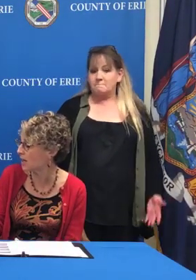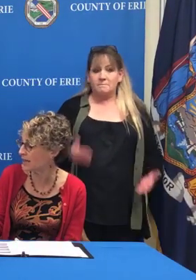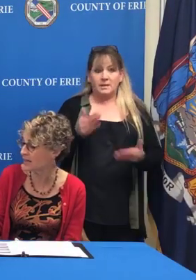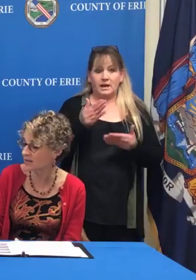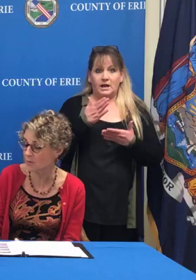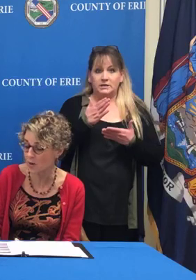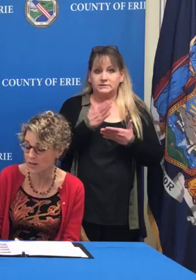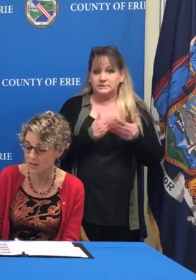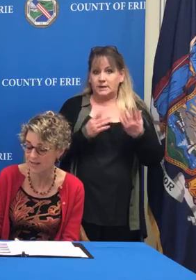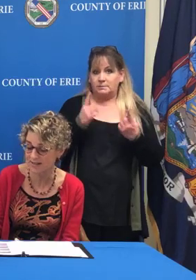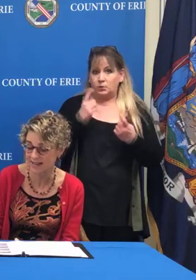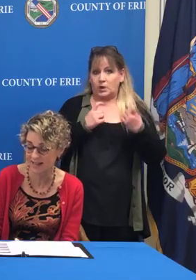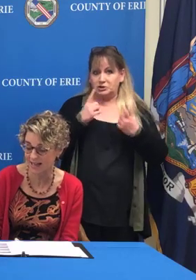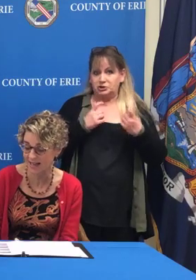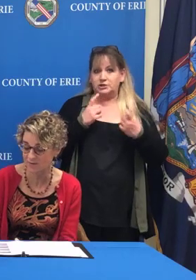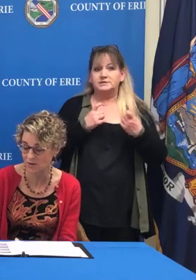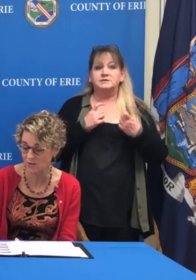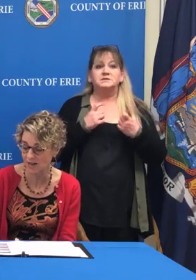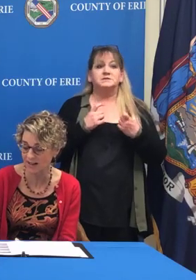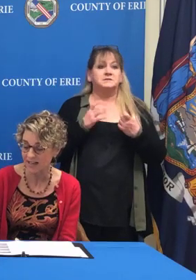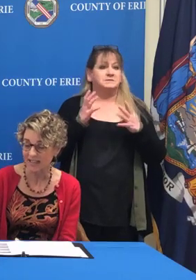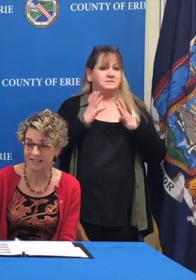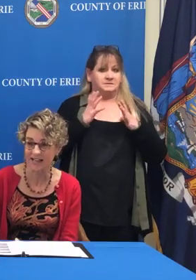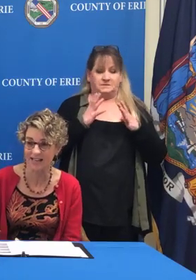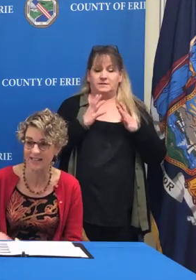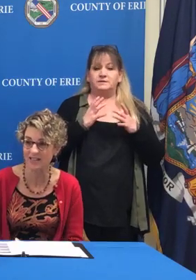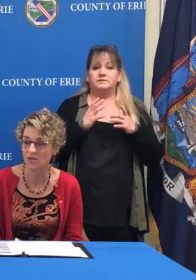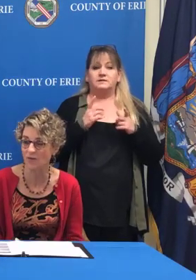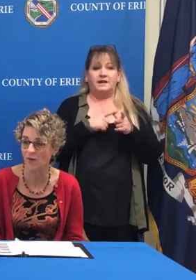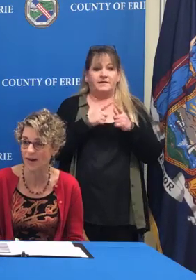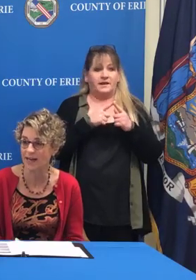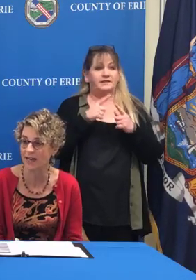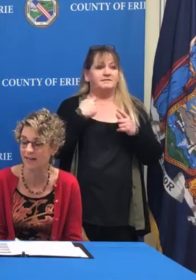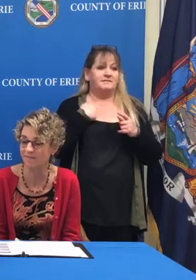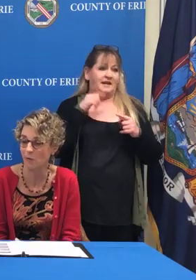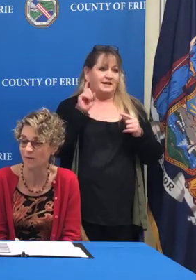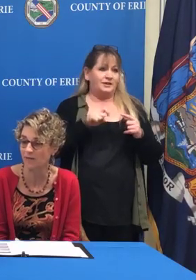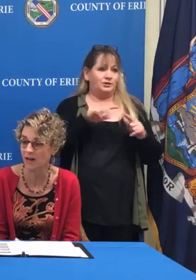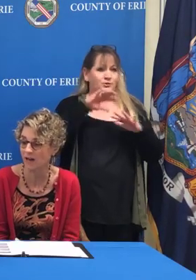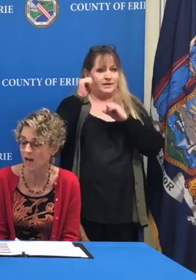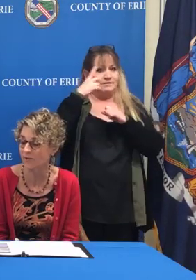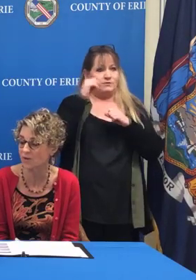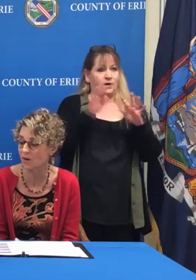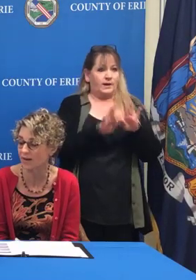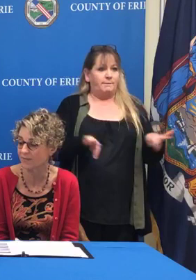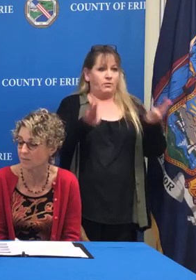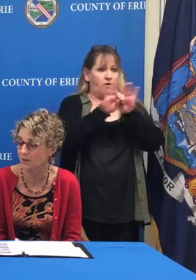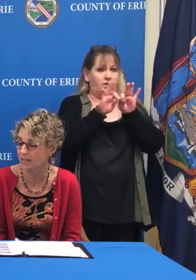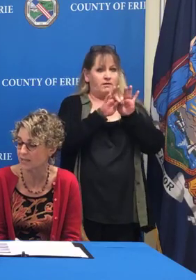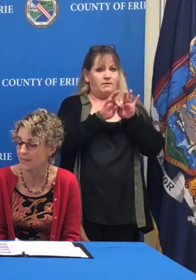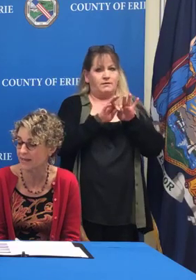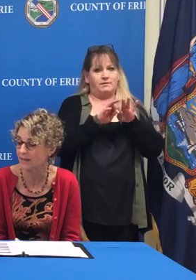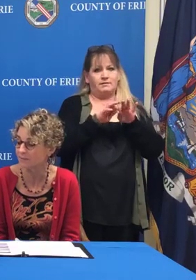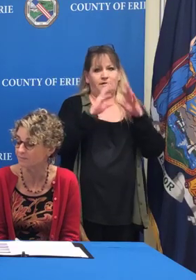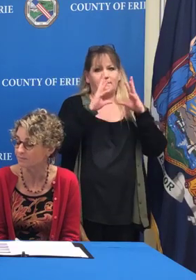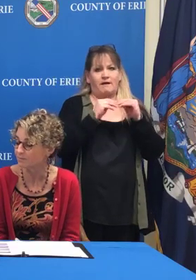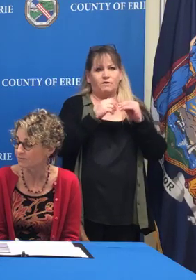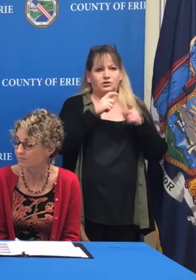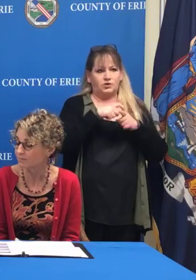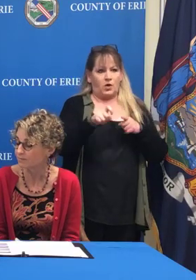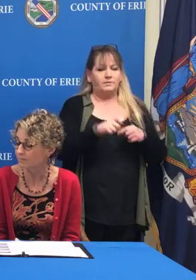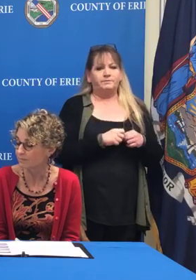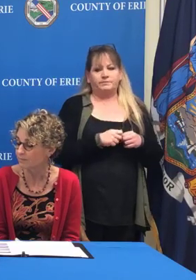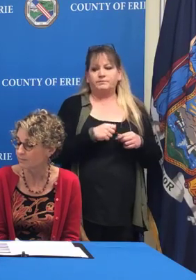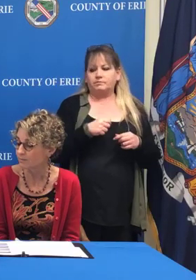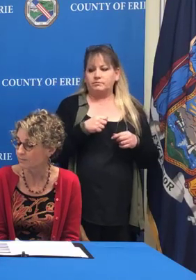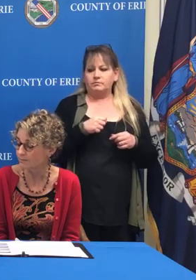some questions, and then I have to exit for an important conference call I have to participate in. So we